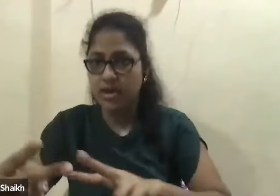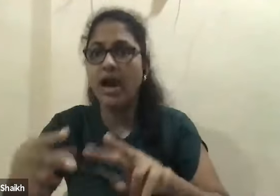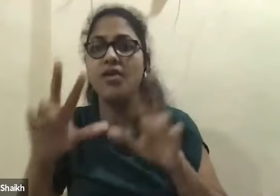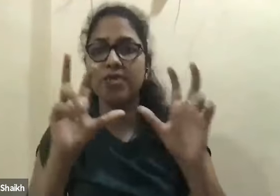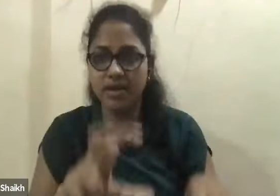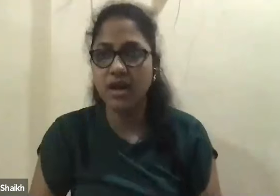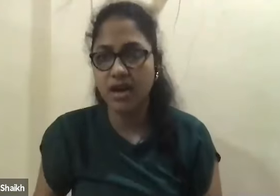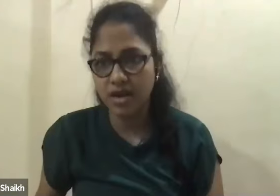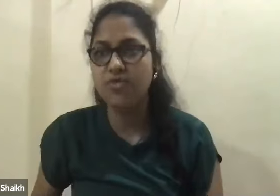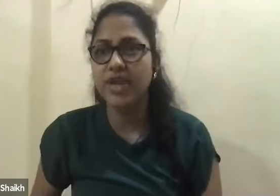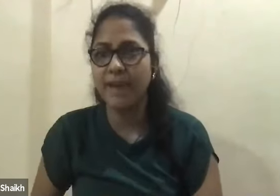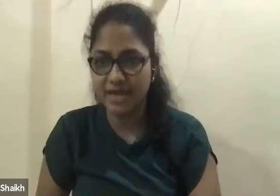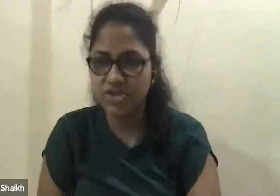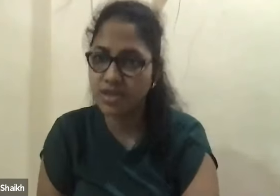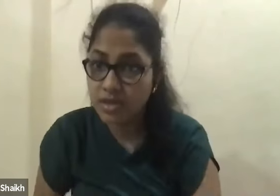Who can